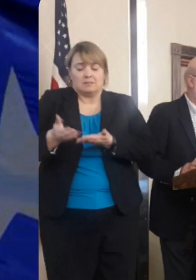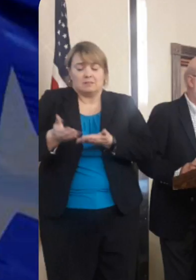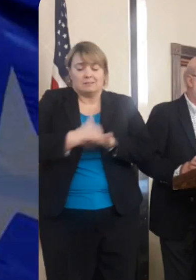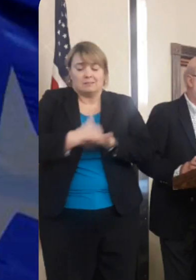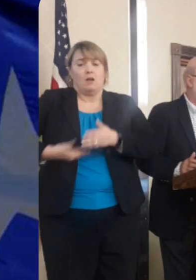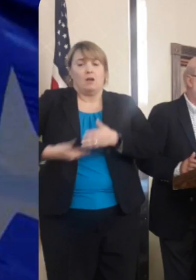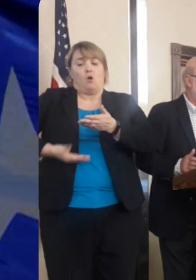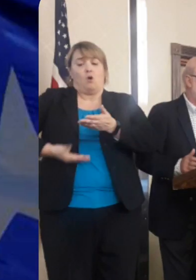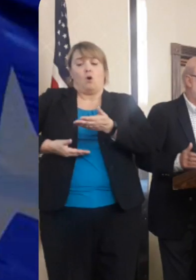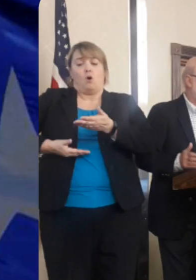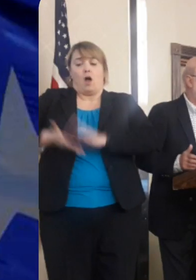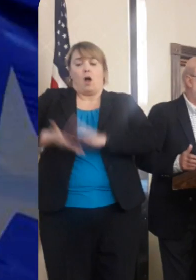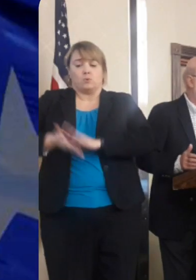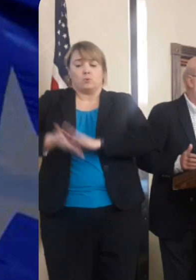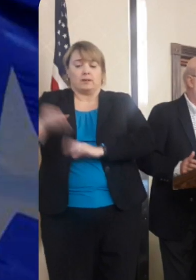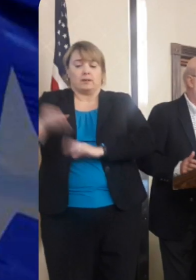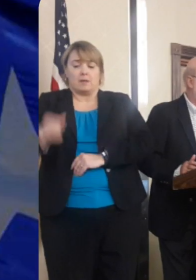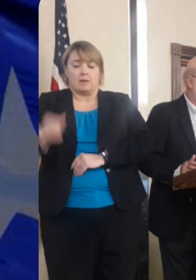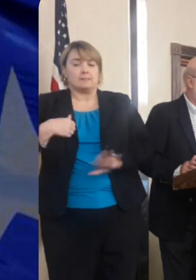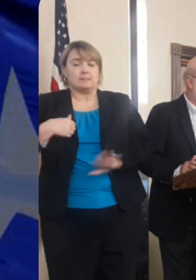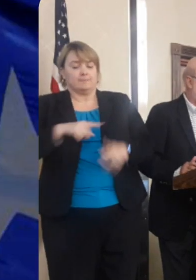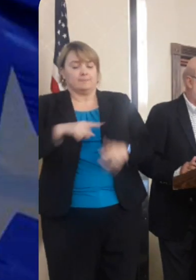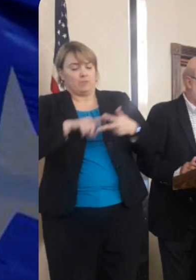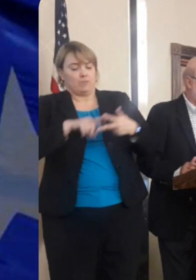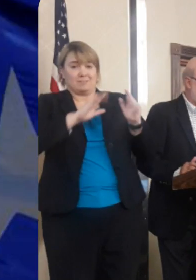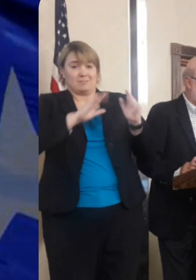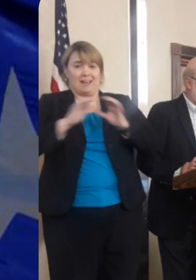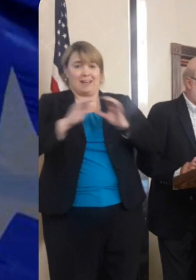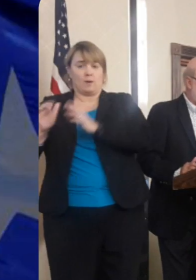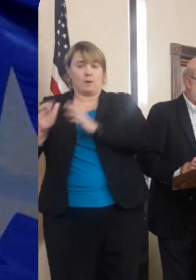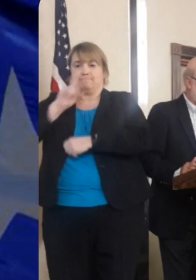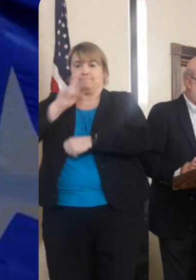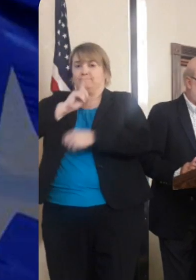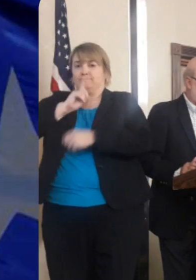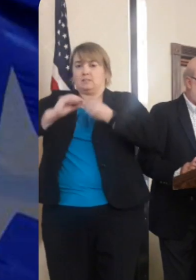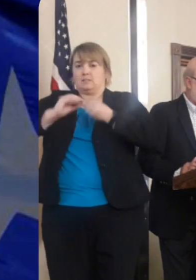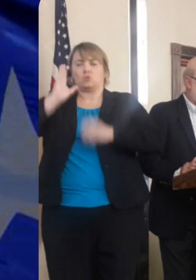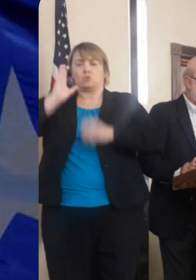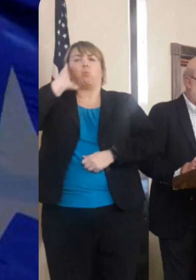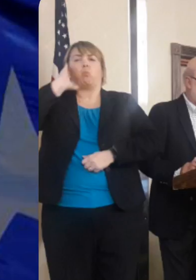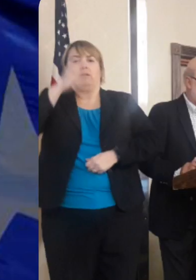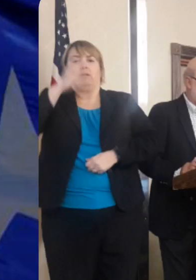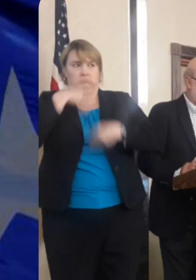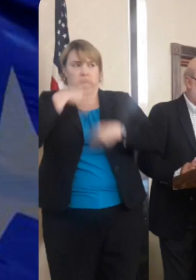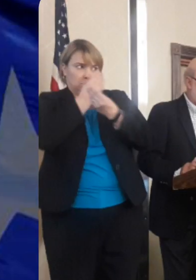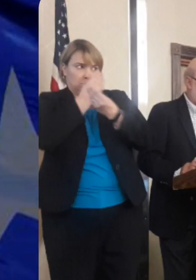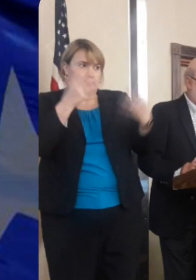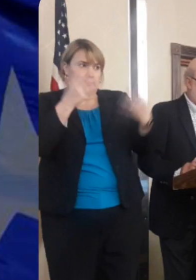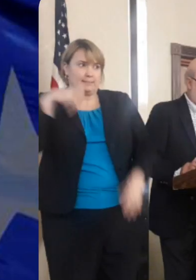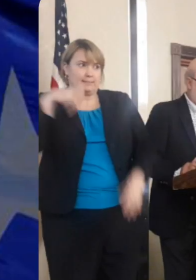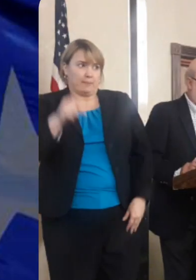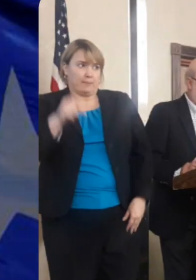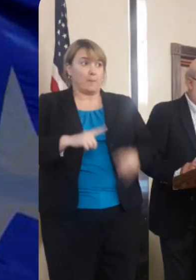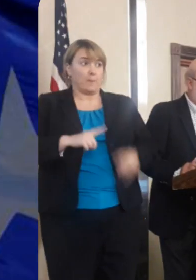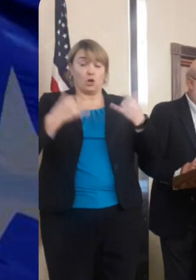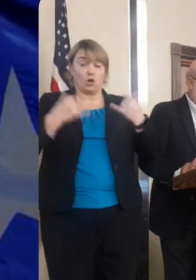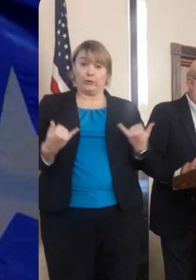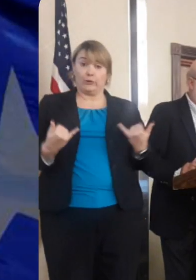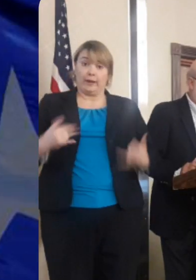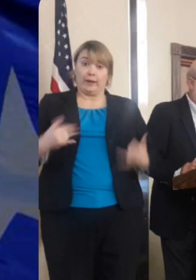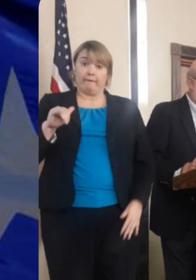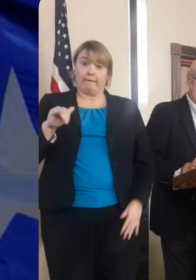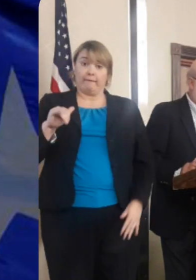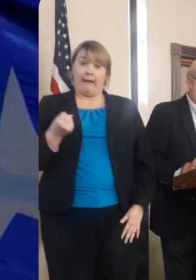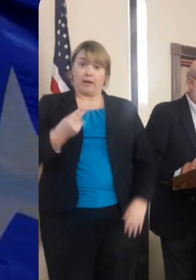them by the time we meet in September. We do have current cash balances, and the operating